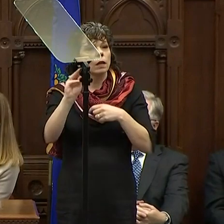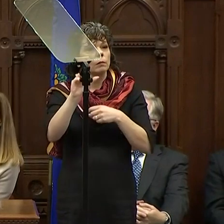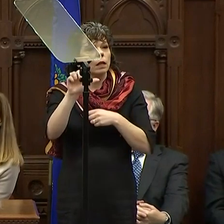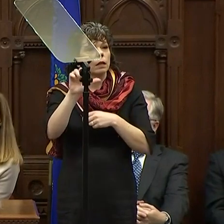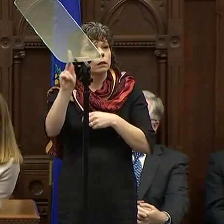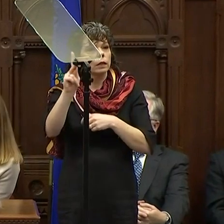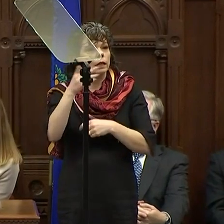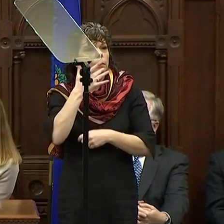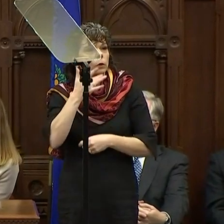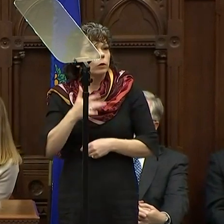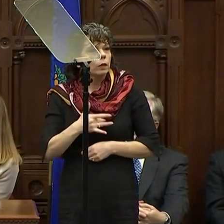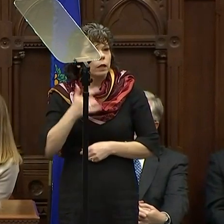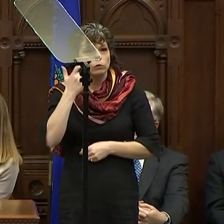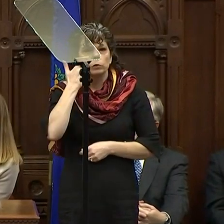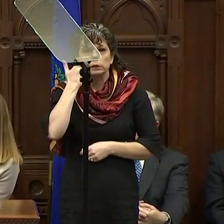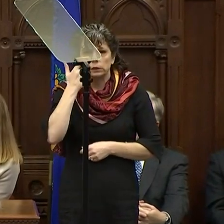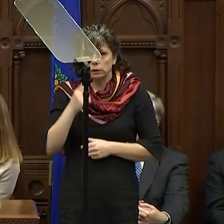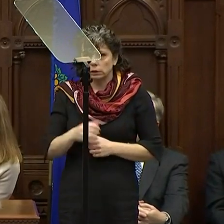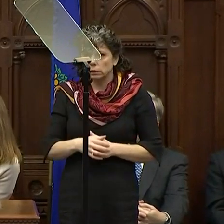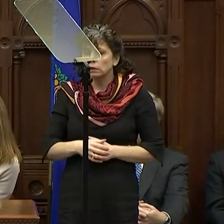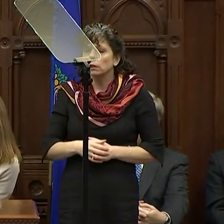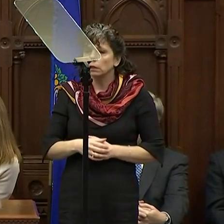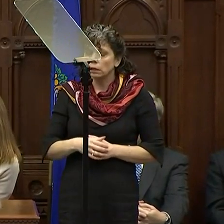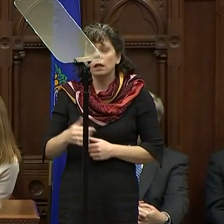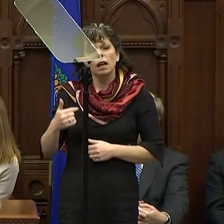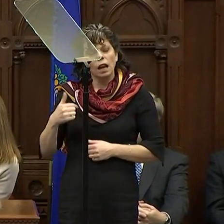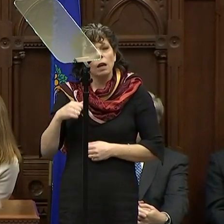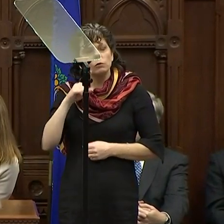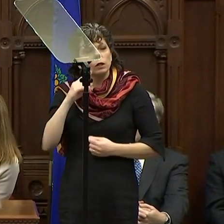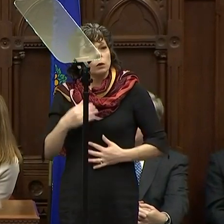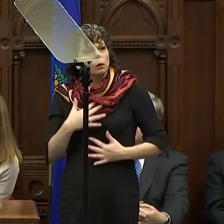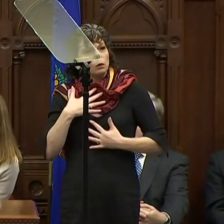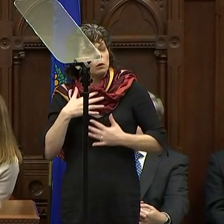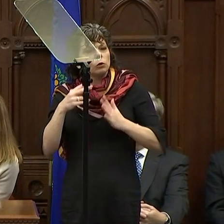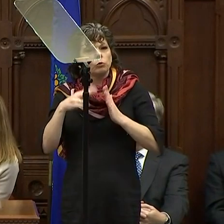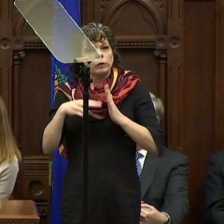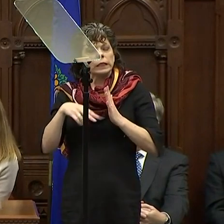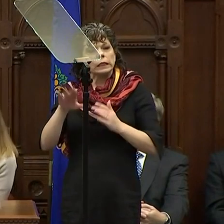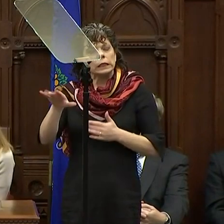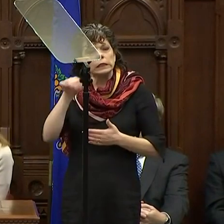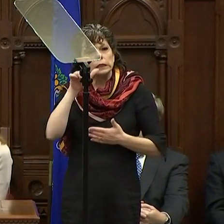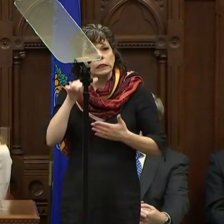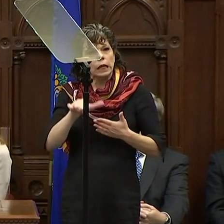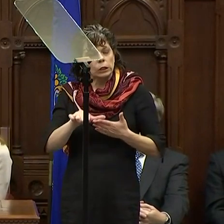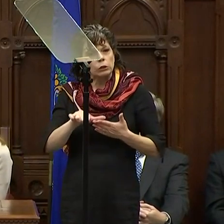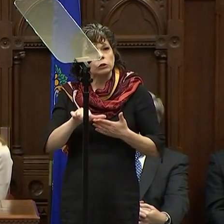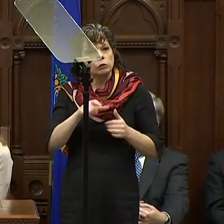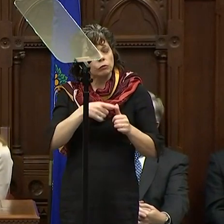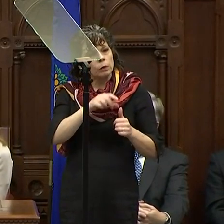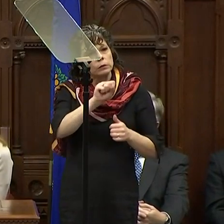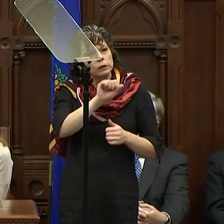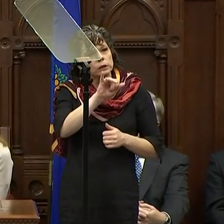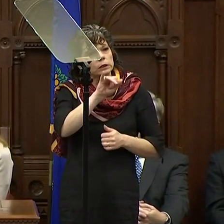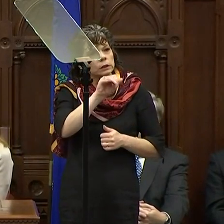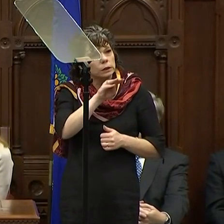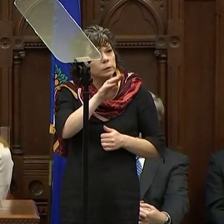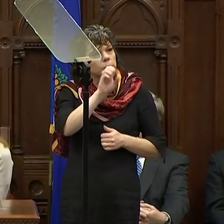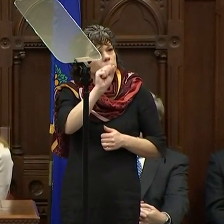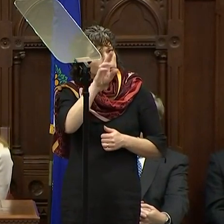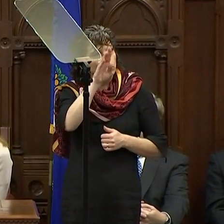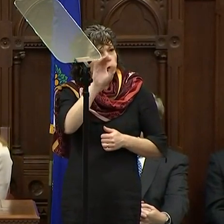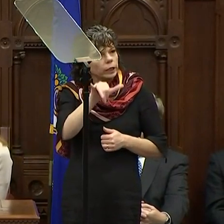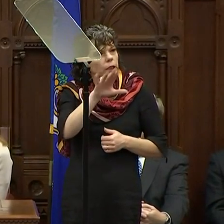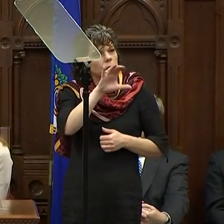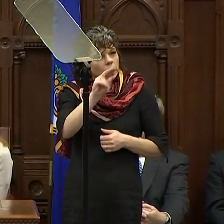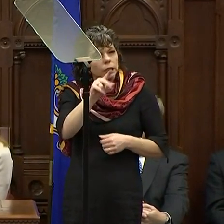few weeks ago. On a personal basis, I was particularly moved reading his letters home from Simsbury, Connecticut, where he was working on